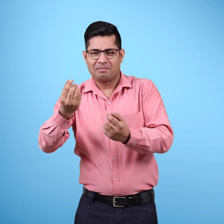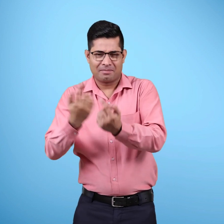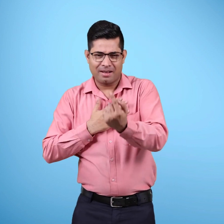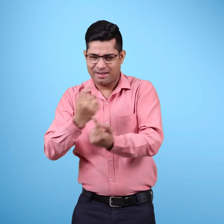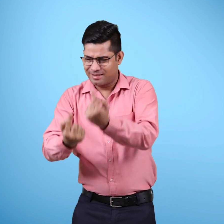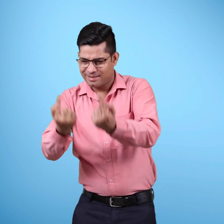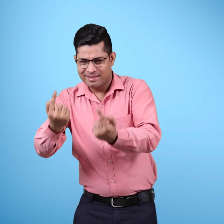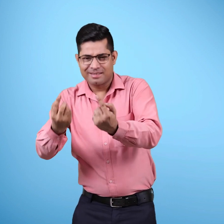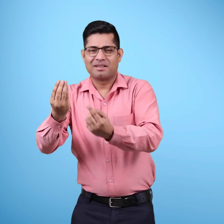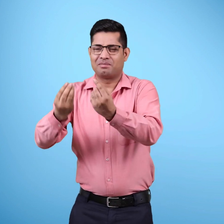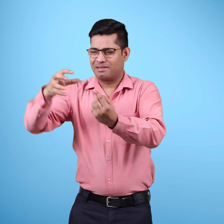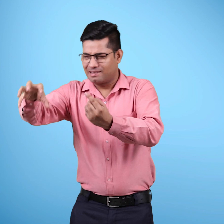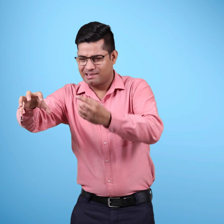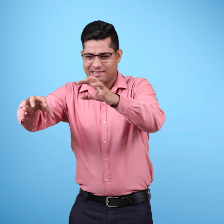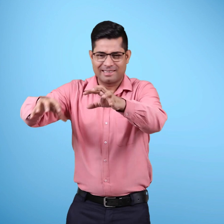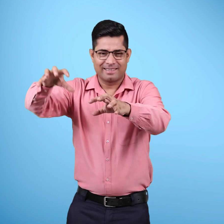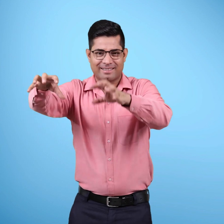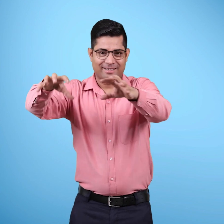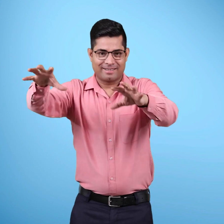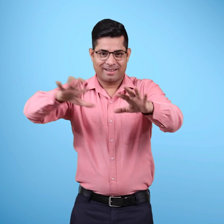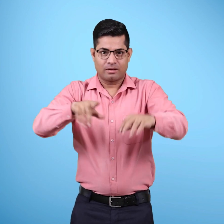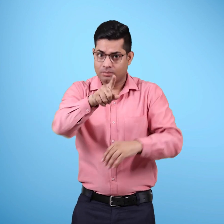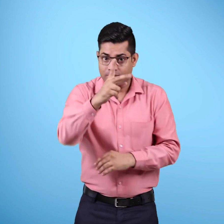while some are just patches of green on the soil?